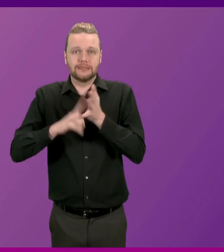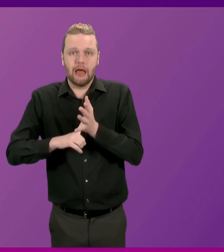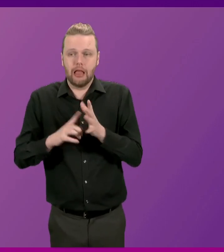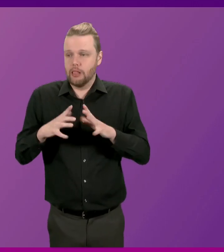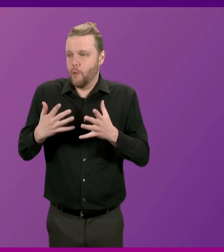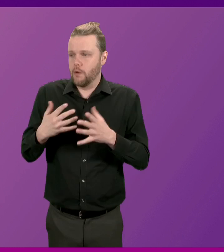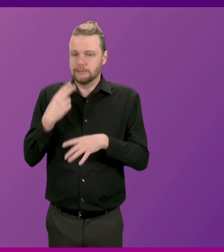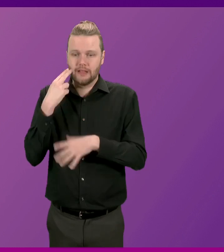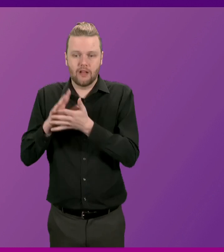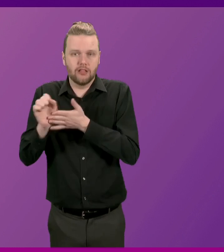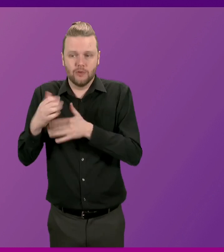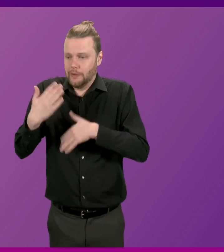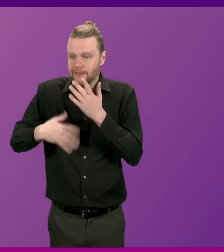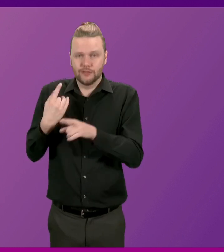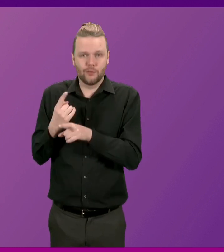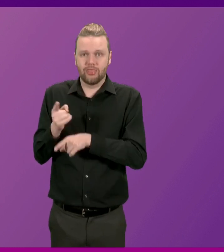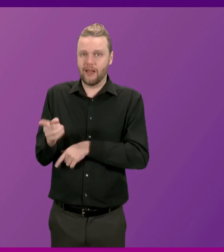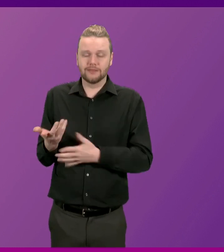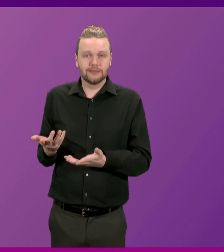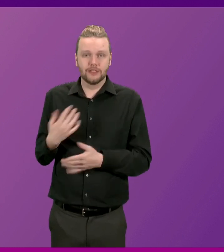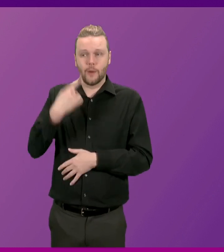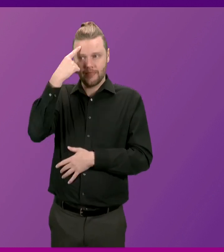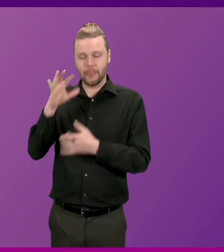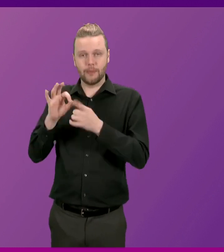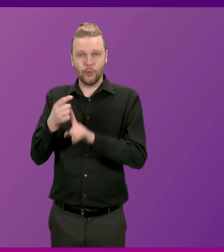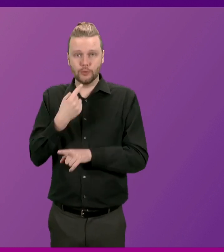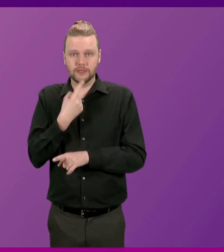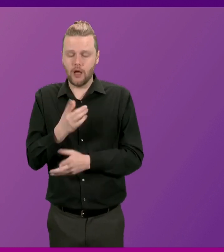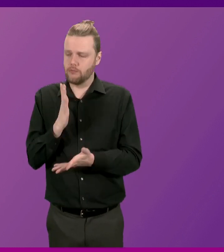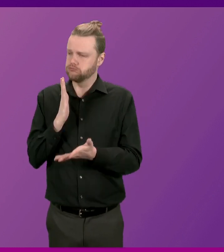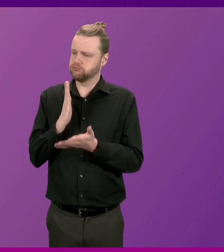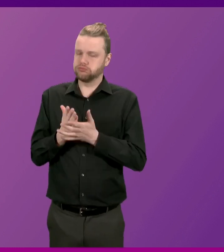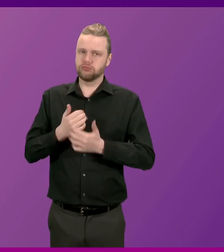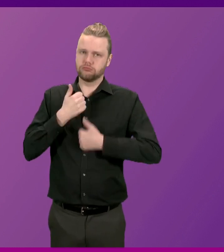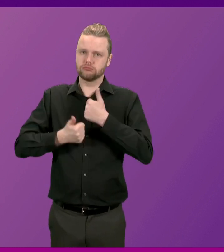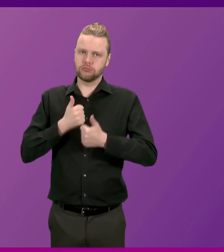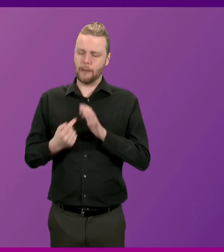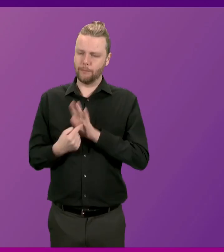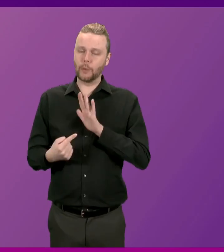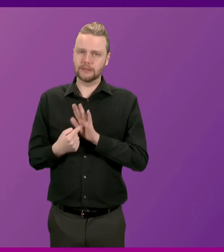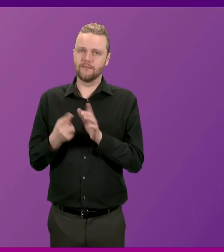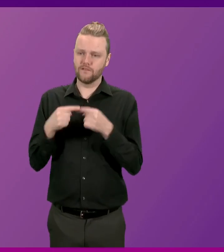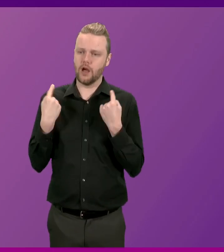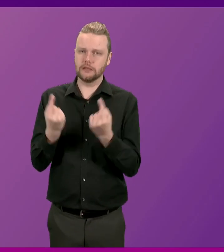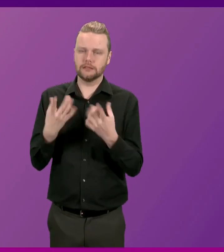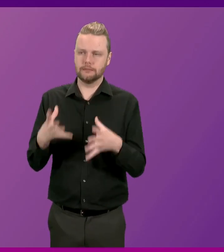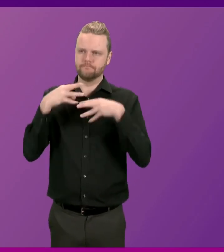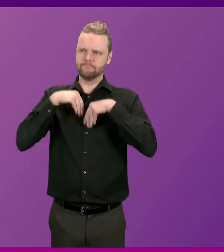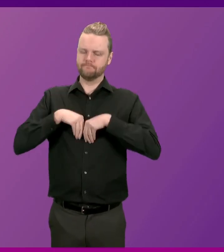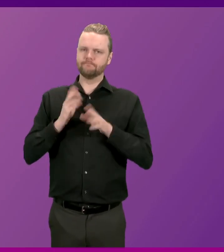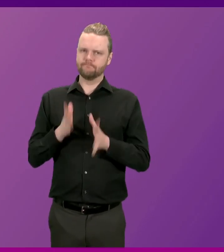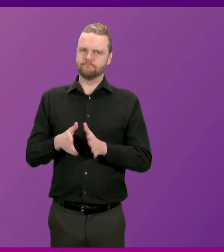or deaf culture. So I think that point you make is very important for us to take on